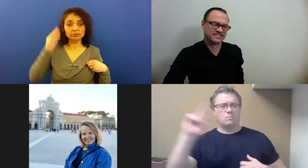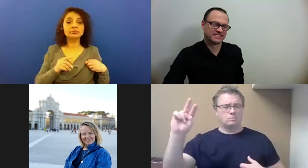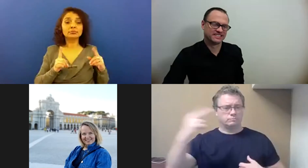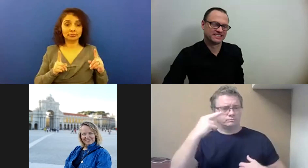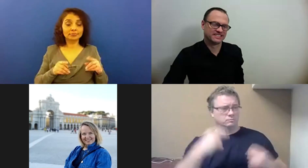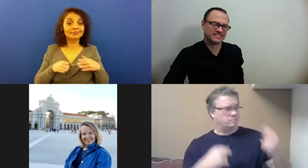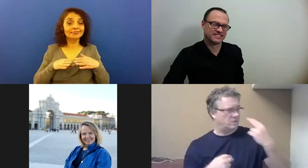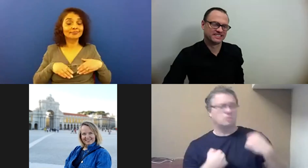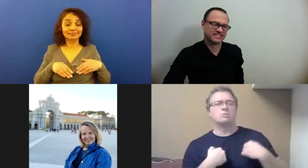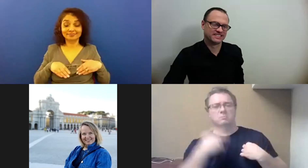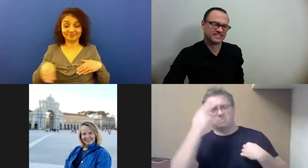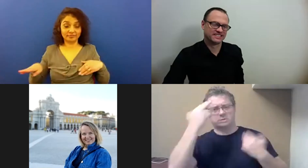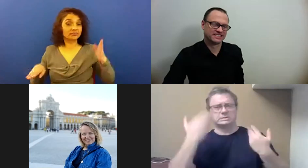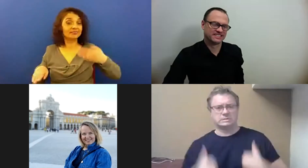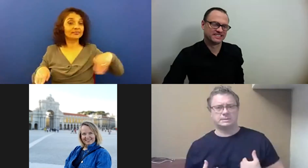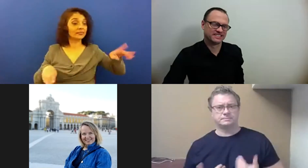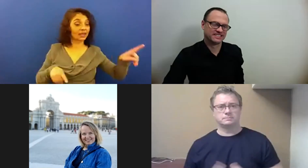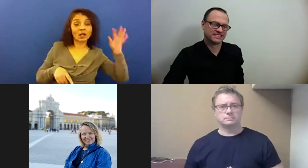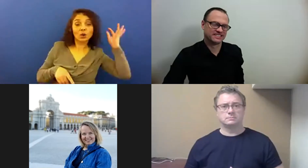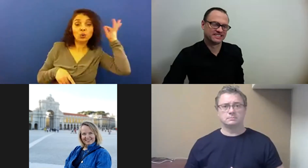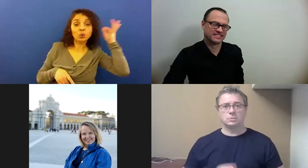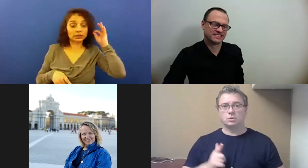delegates who know me also.